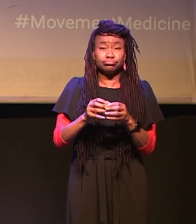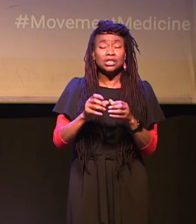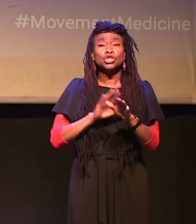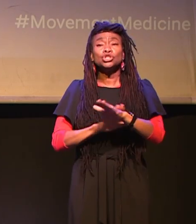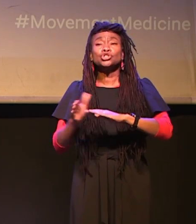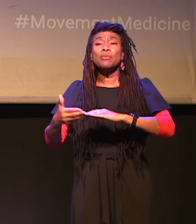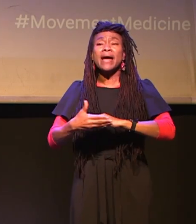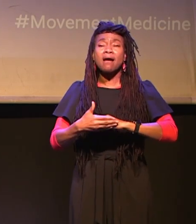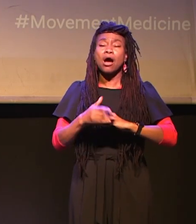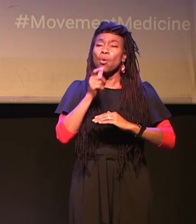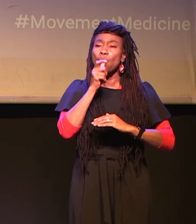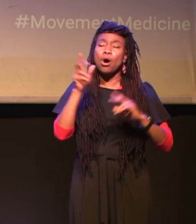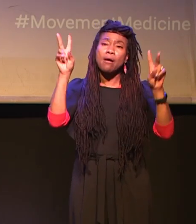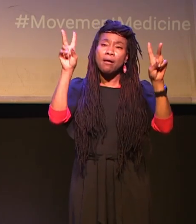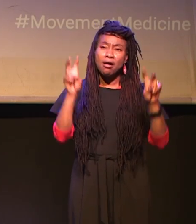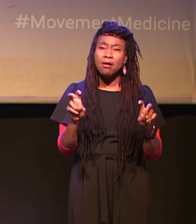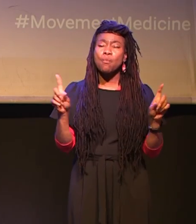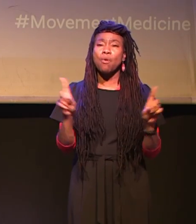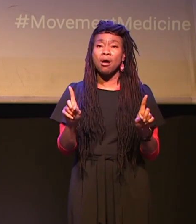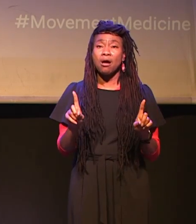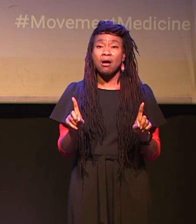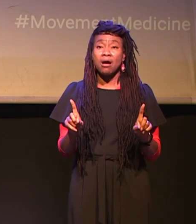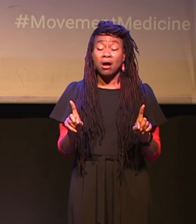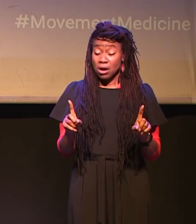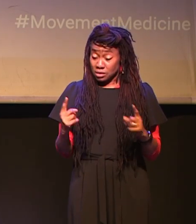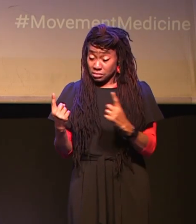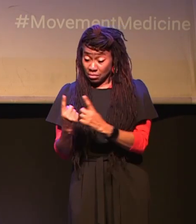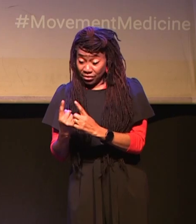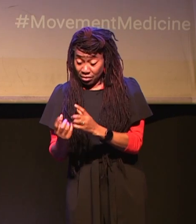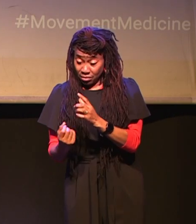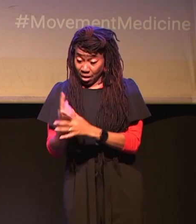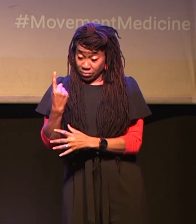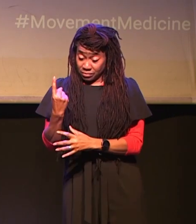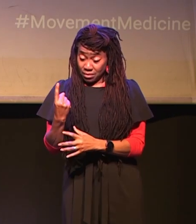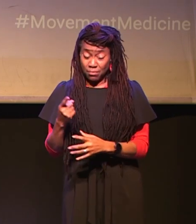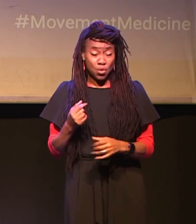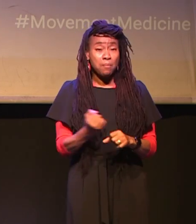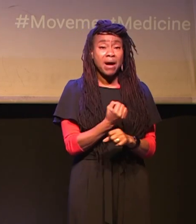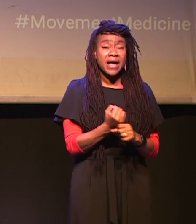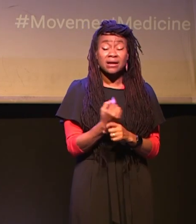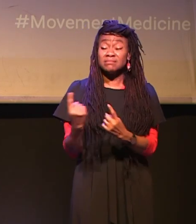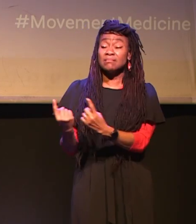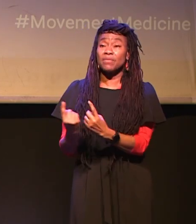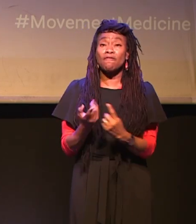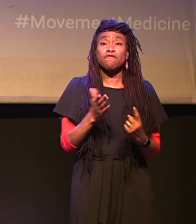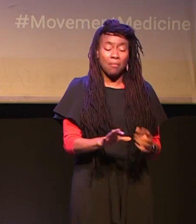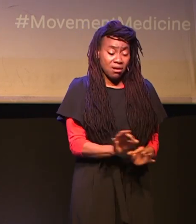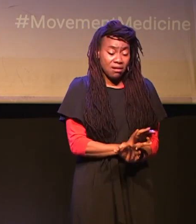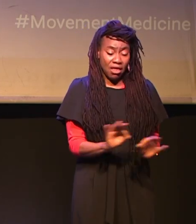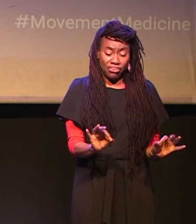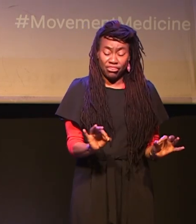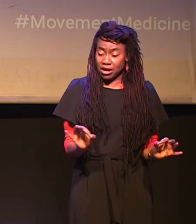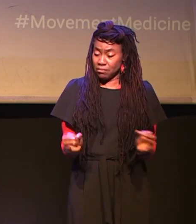you make something from nothing. So on the deep stress, and this is not me, this is not me making stress